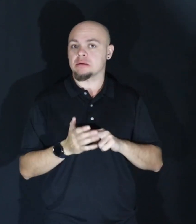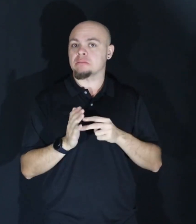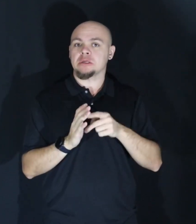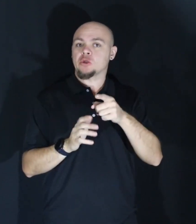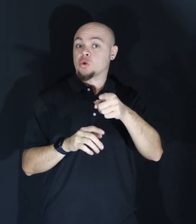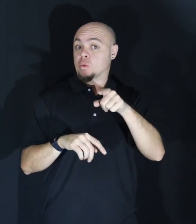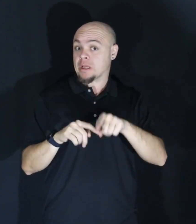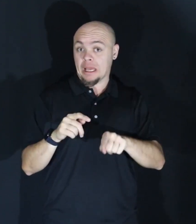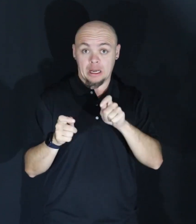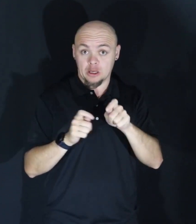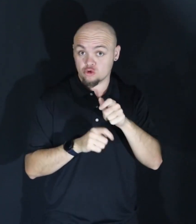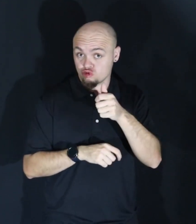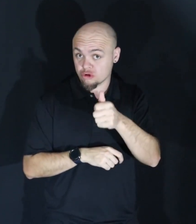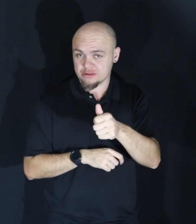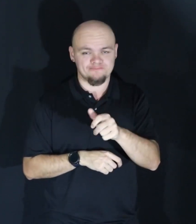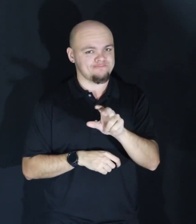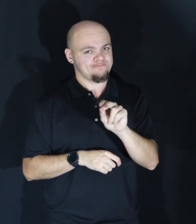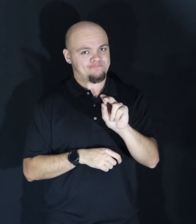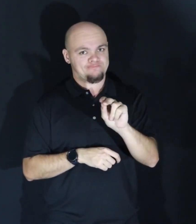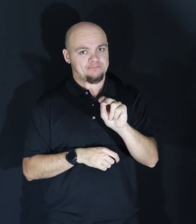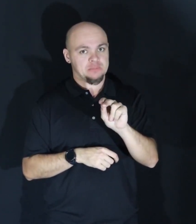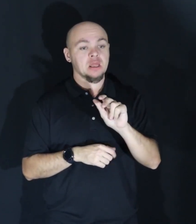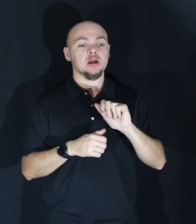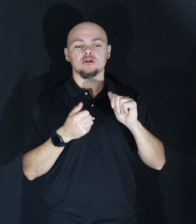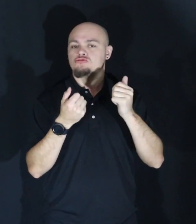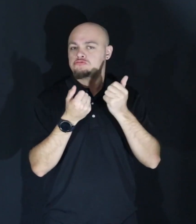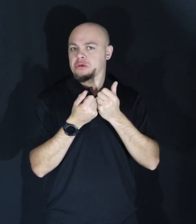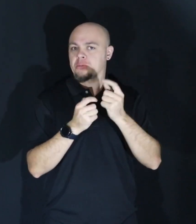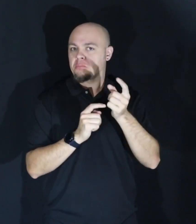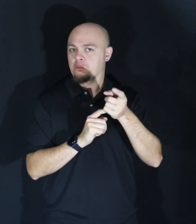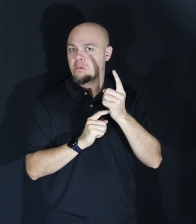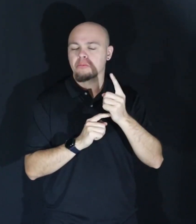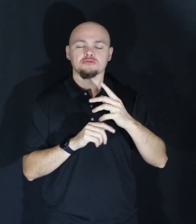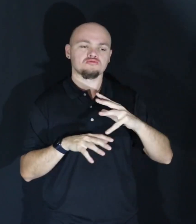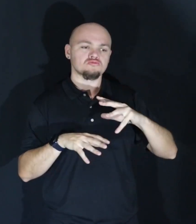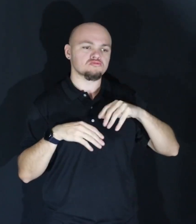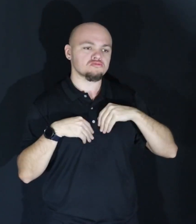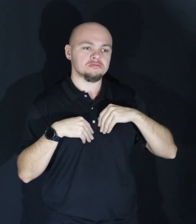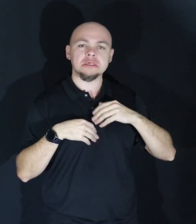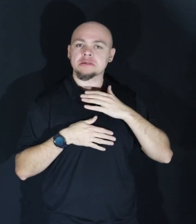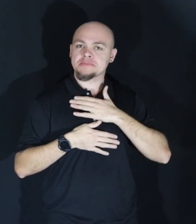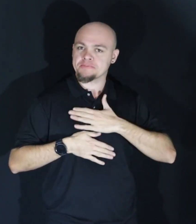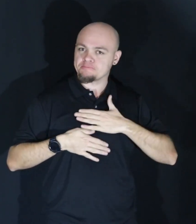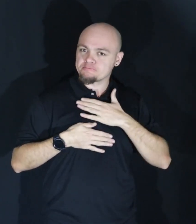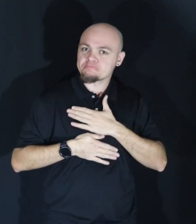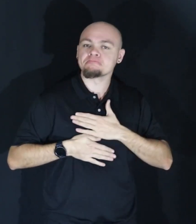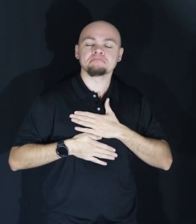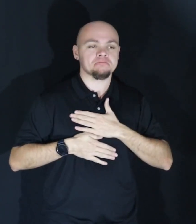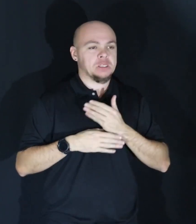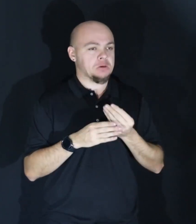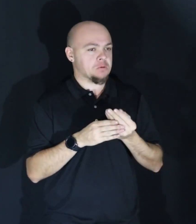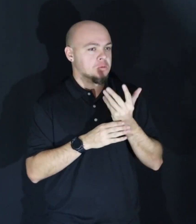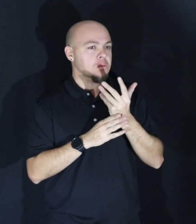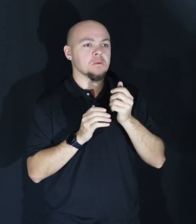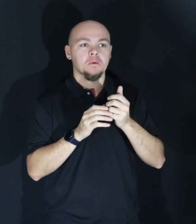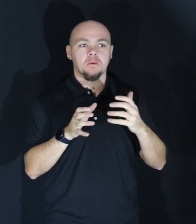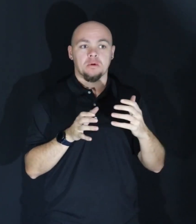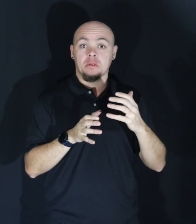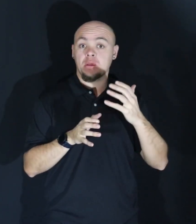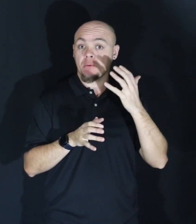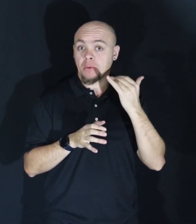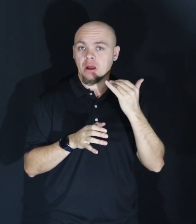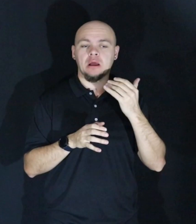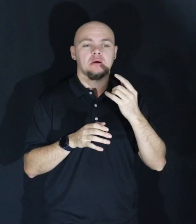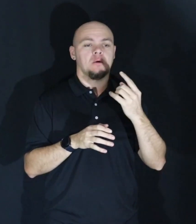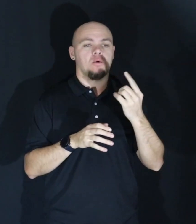control. Challenging moments can still be met with thankfulness and provide perspective and growth, as it could always be worse,